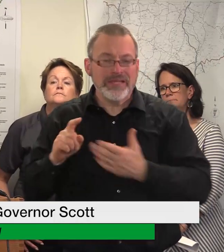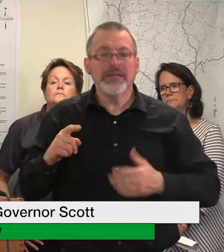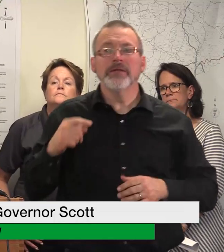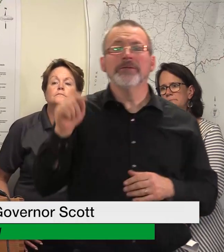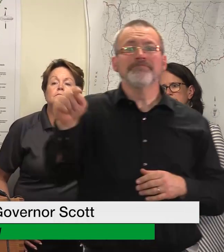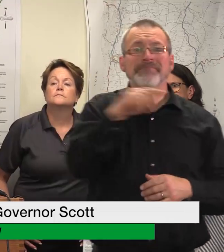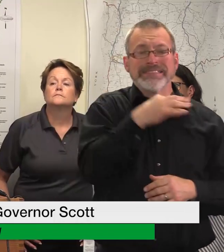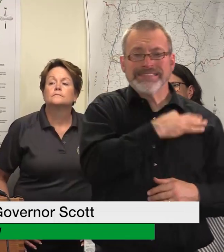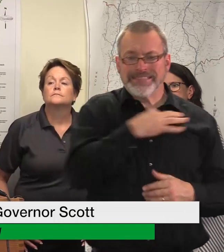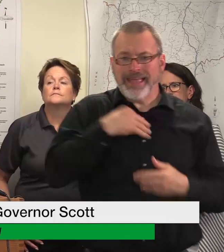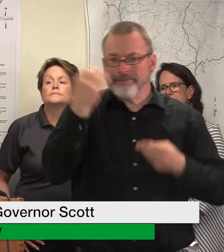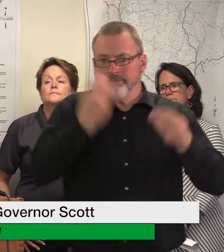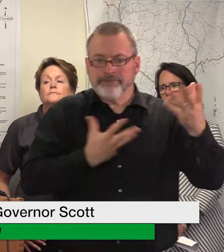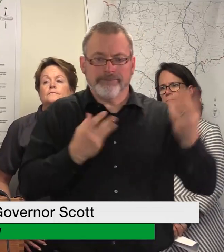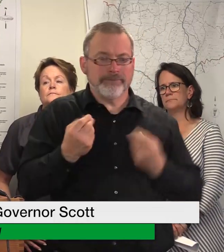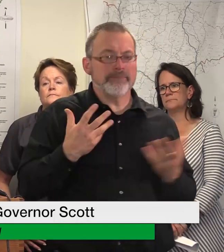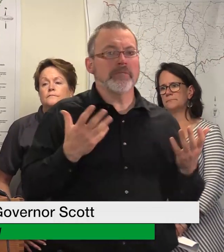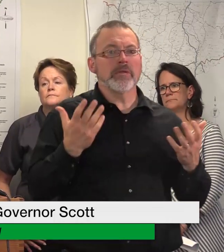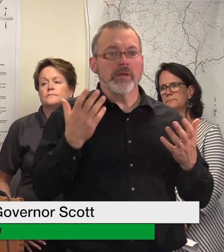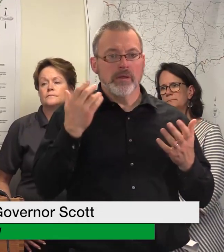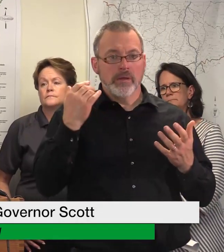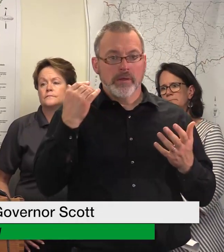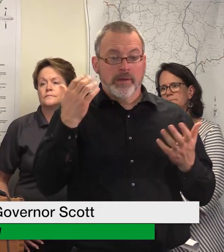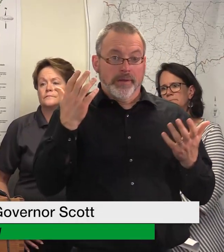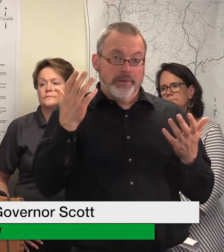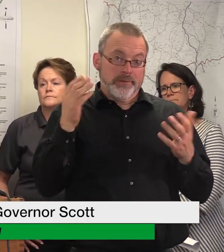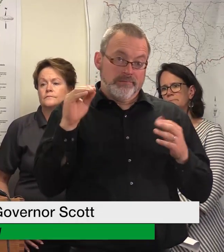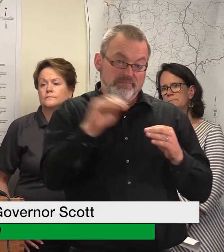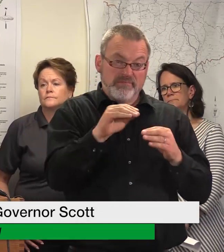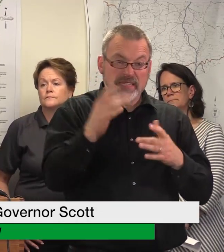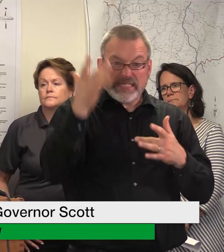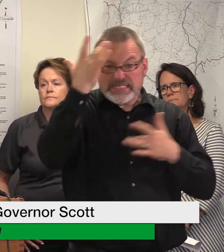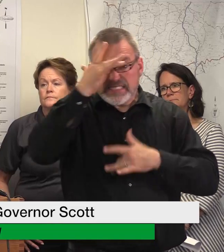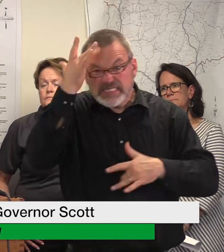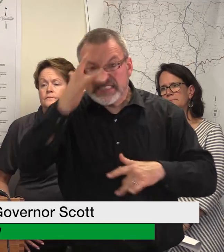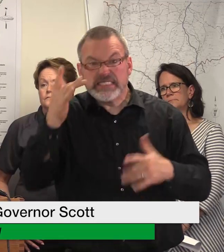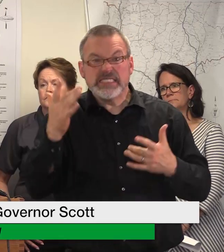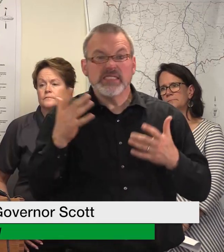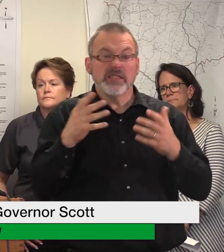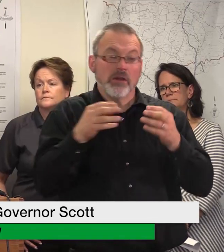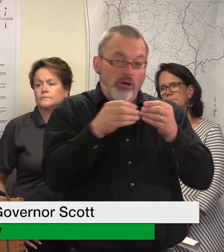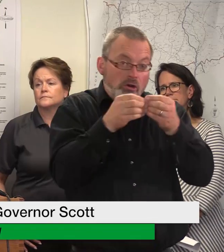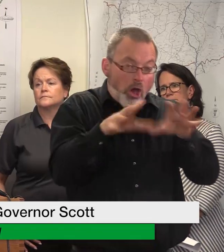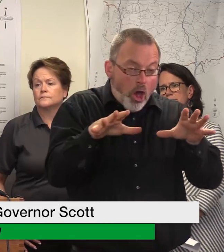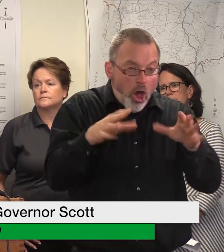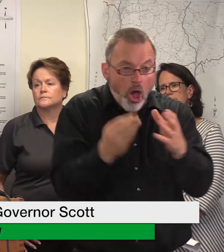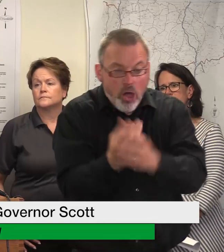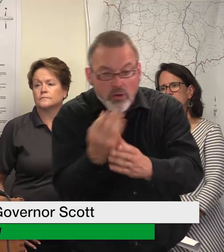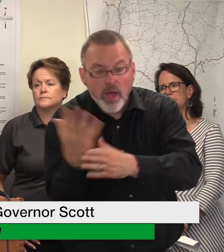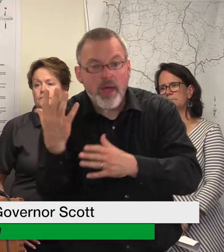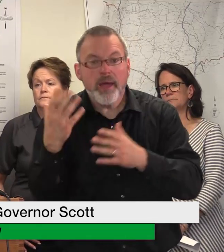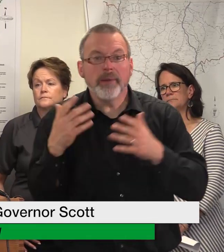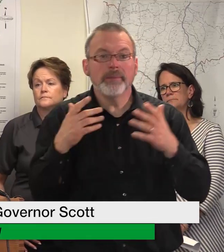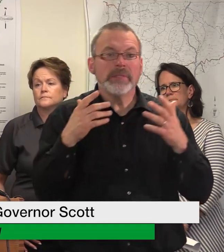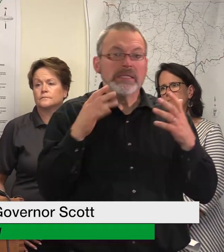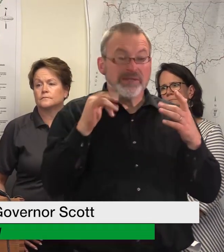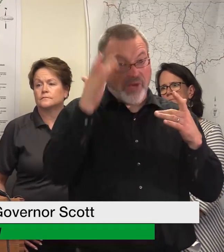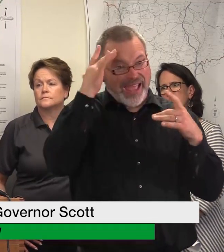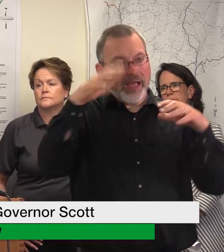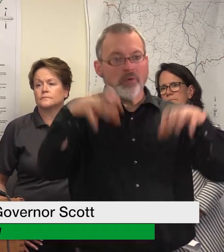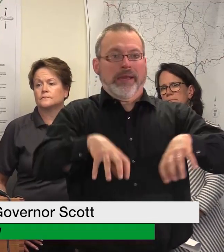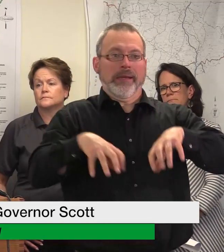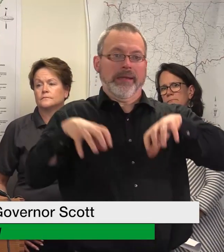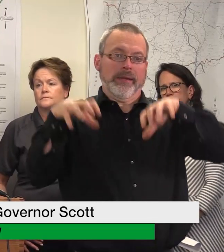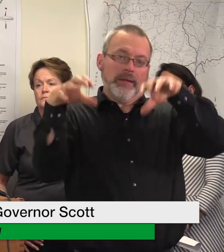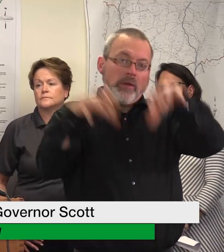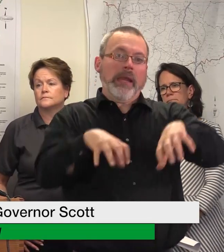suffered added diseases or crop losses, not necessarily from floodwater inundation, but just from continuous rains, that we